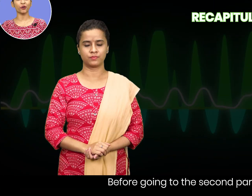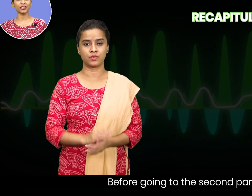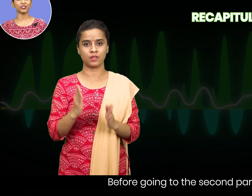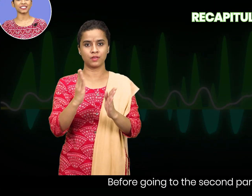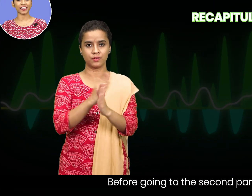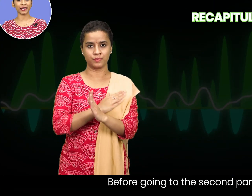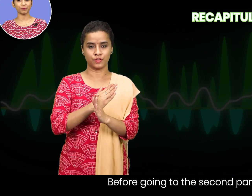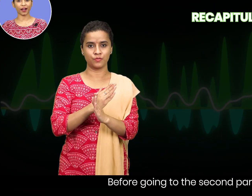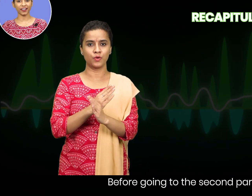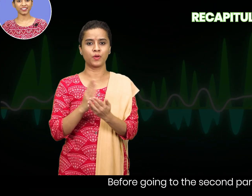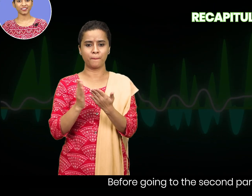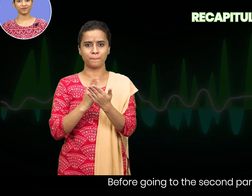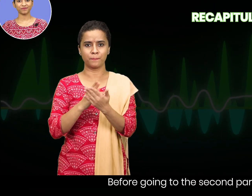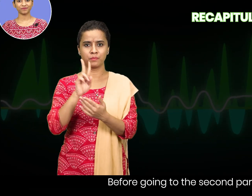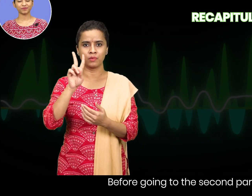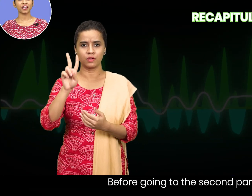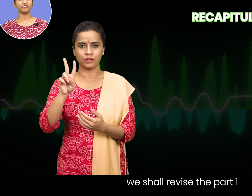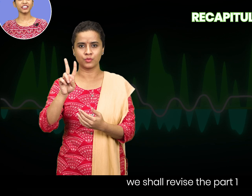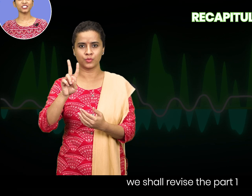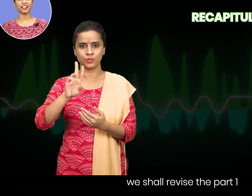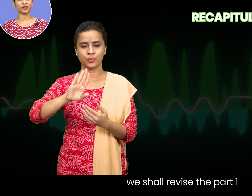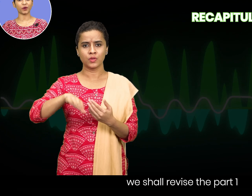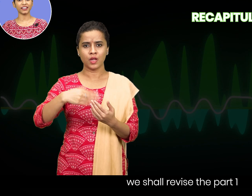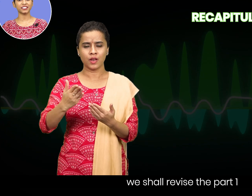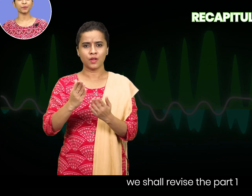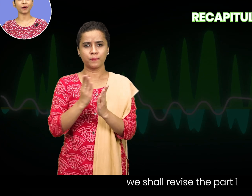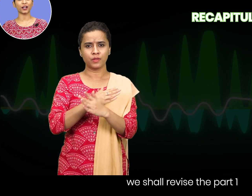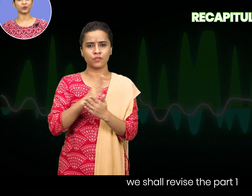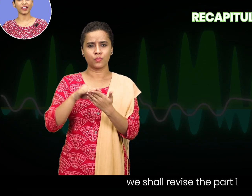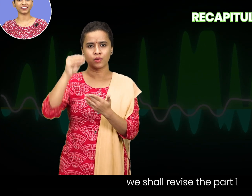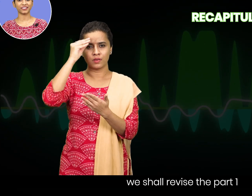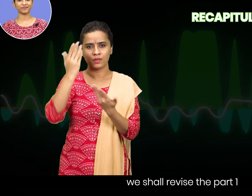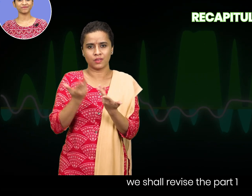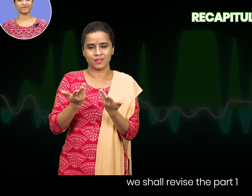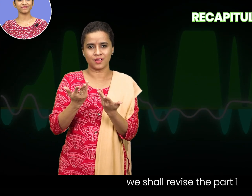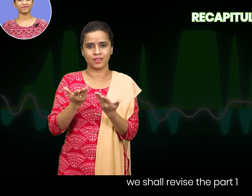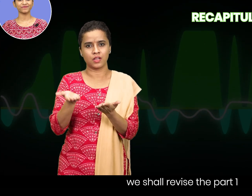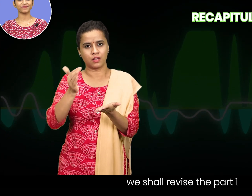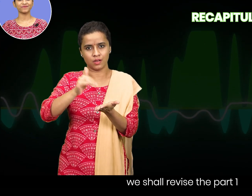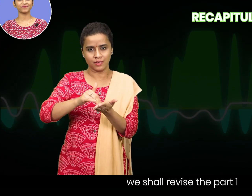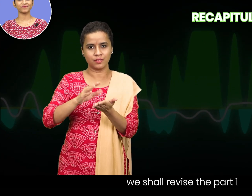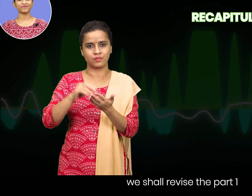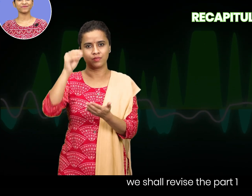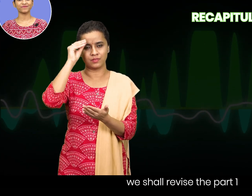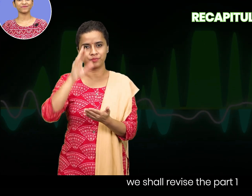Before going to the second part, we shall revise the part 1.